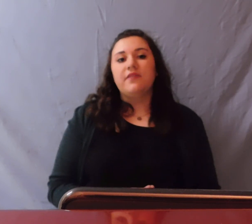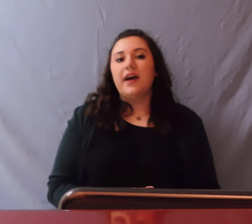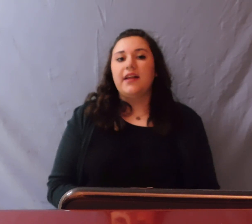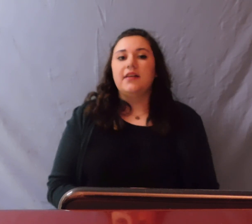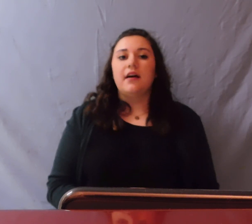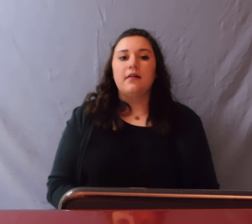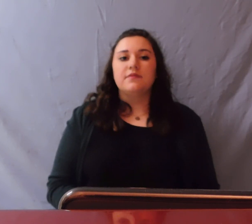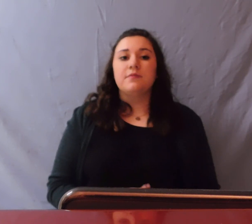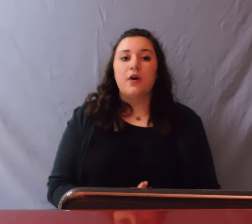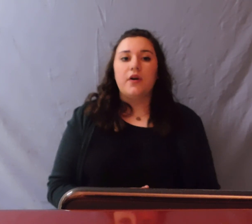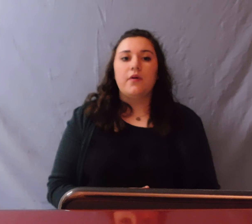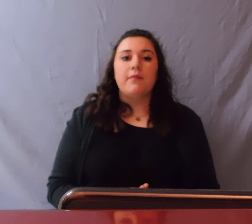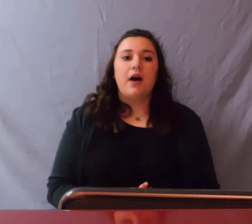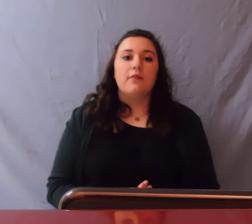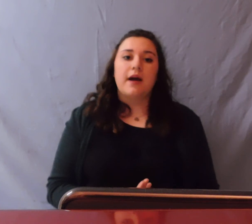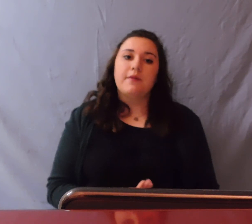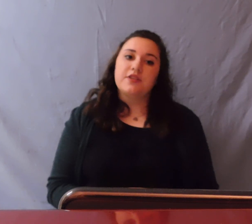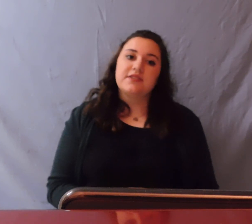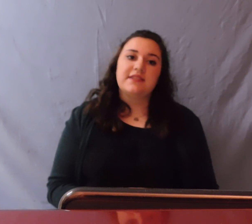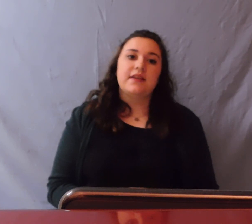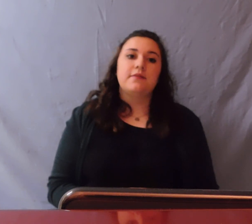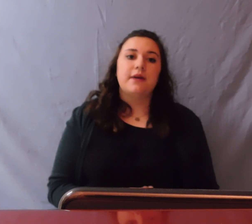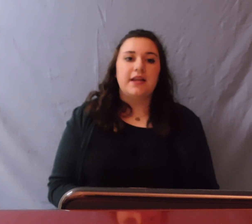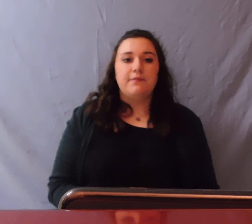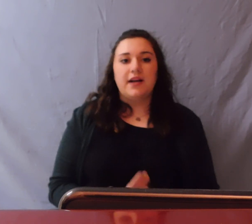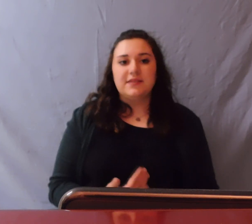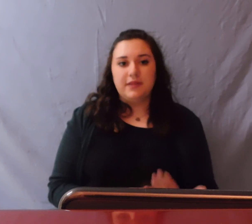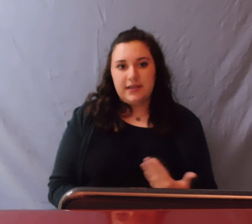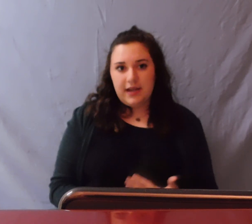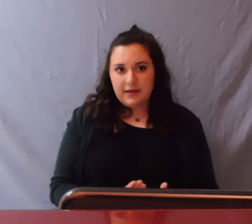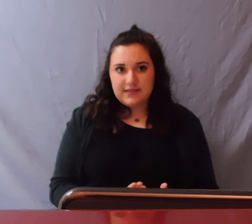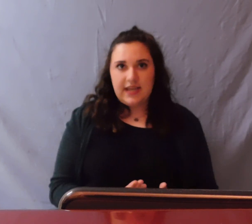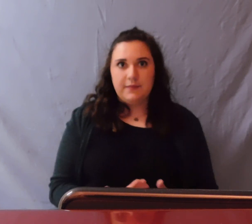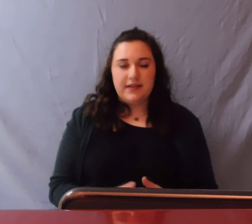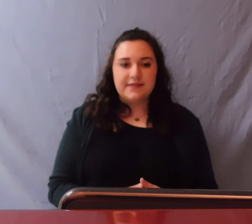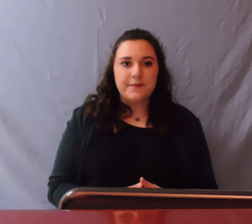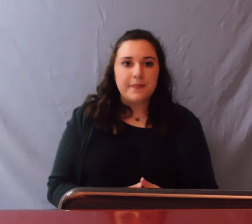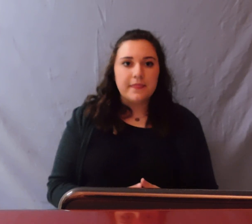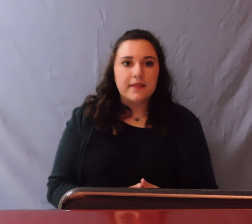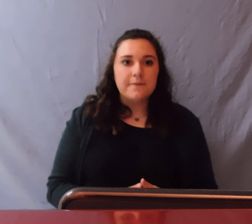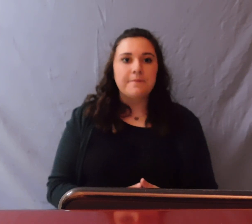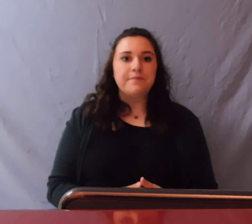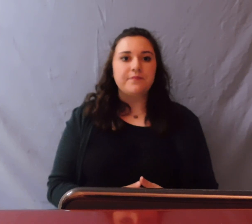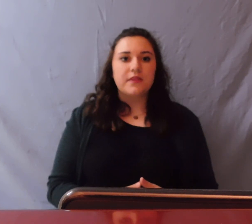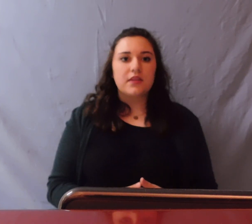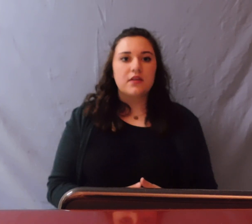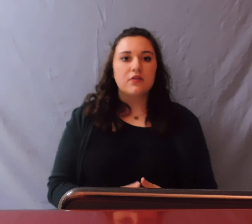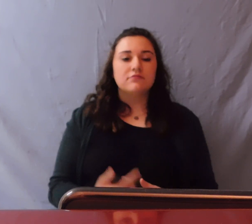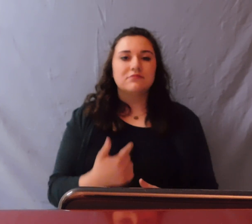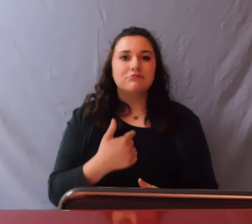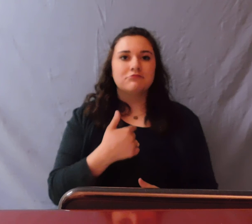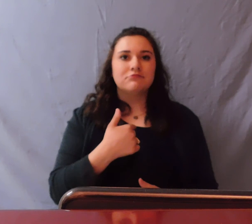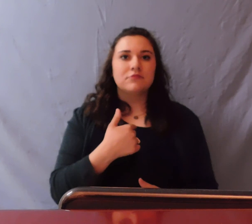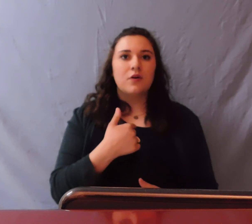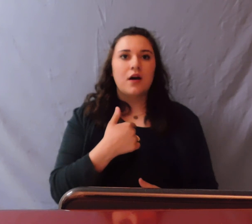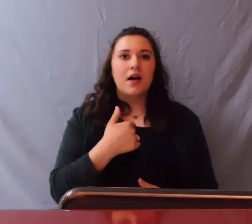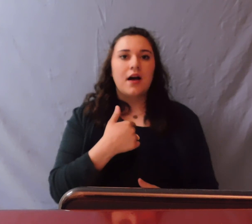notified tomorrow about my what emergency we can do money is, possibly taking I'll place? I'll put in the request for the information, and if we can